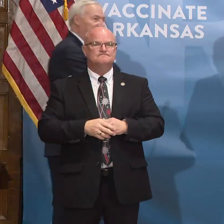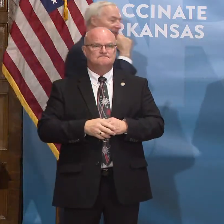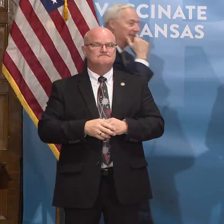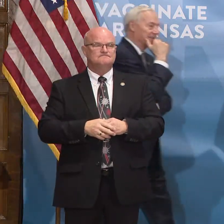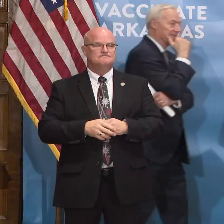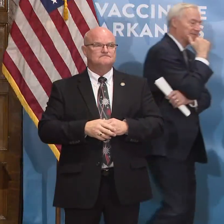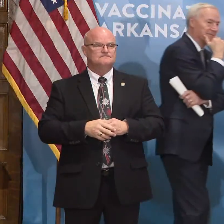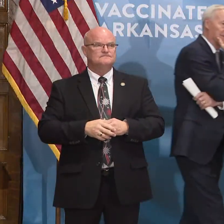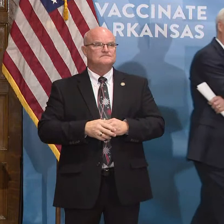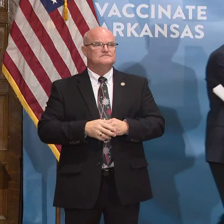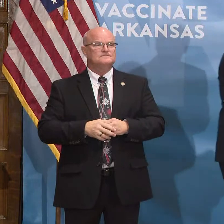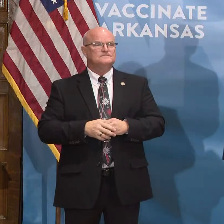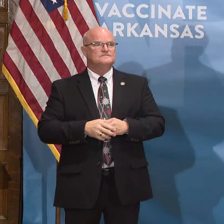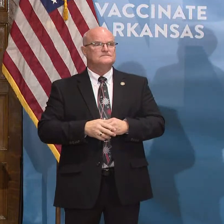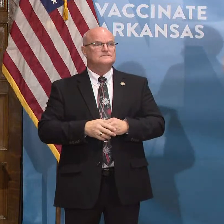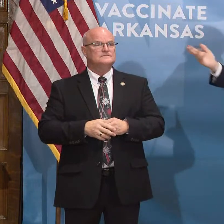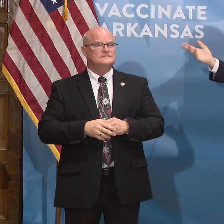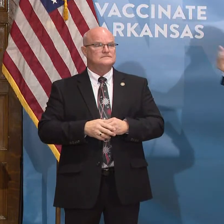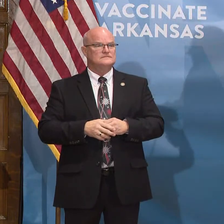And then